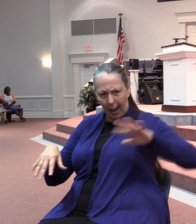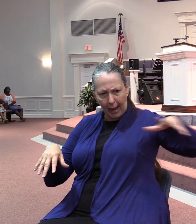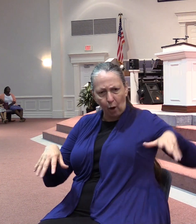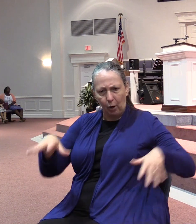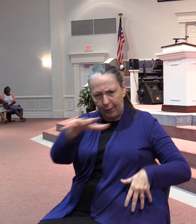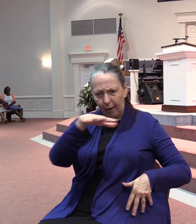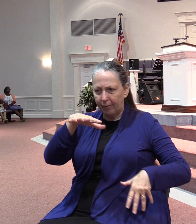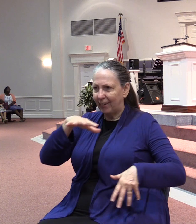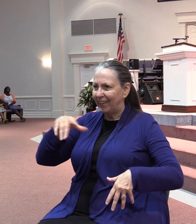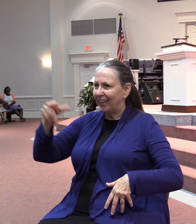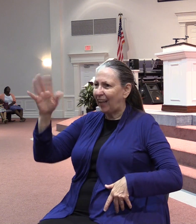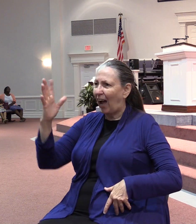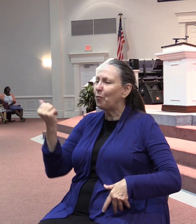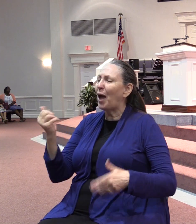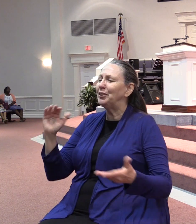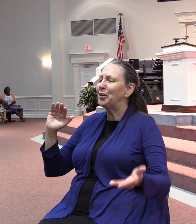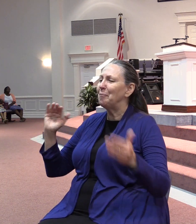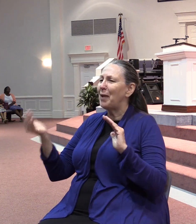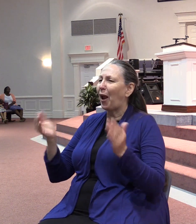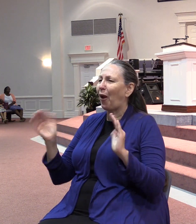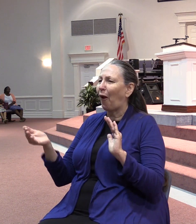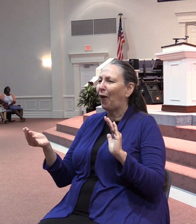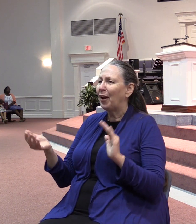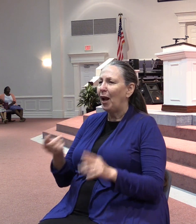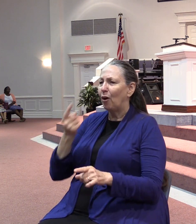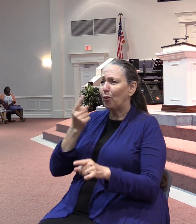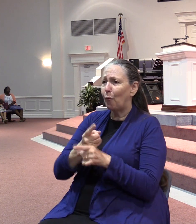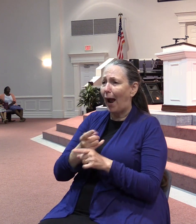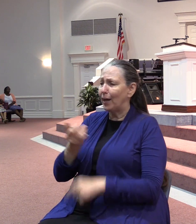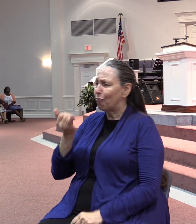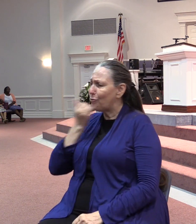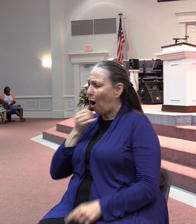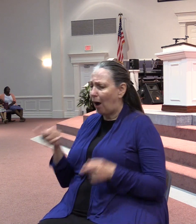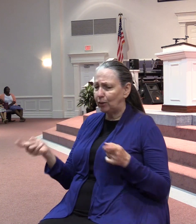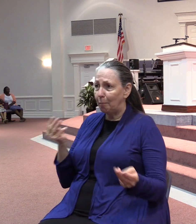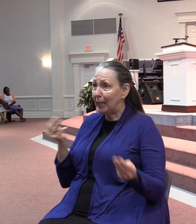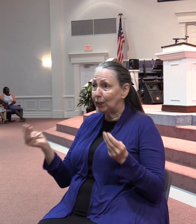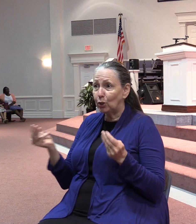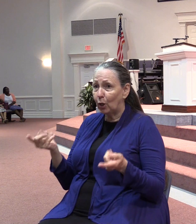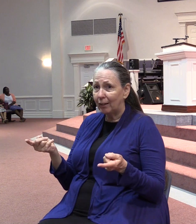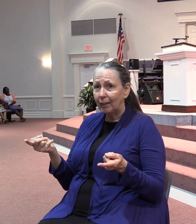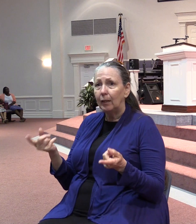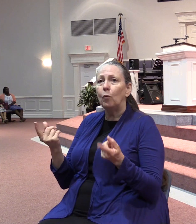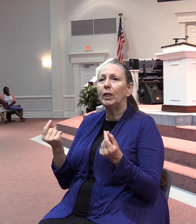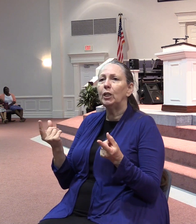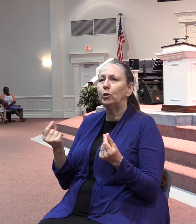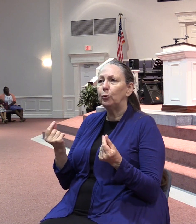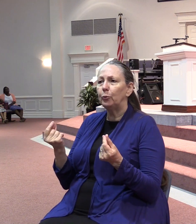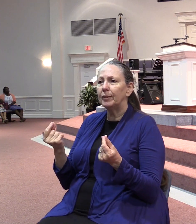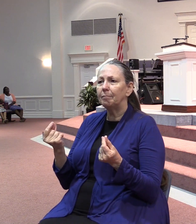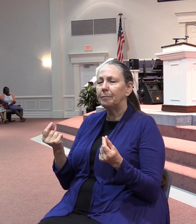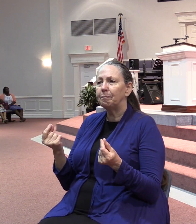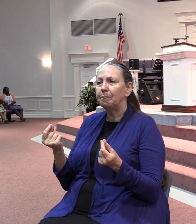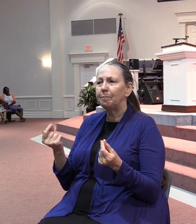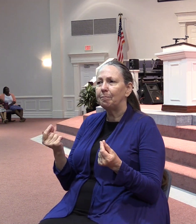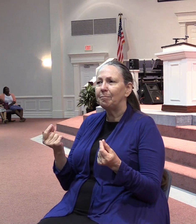When God wanted to draw a parallel between the right and the wrong way to minister, he used what sounds like the beginning